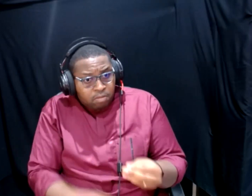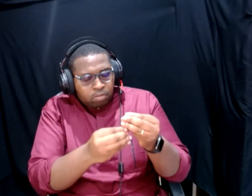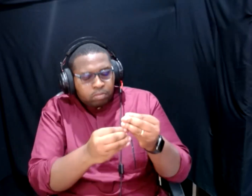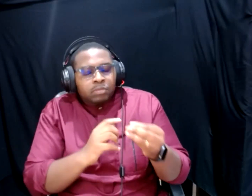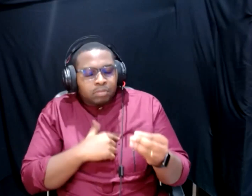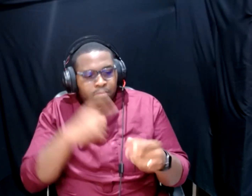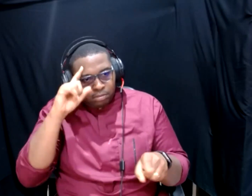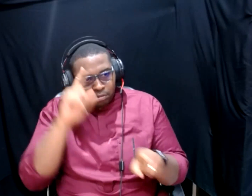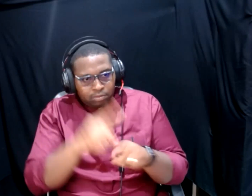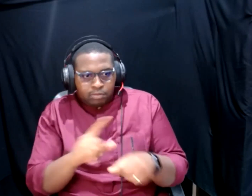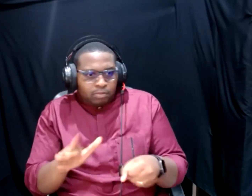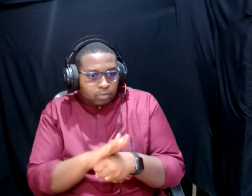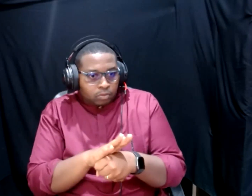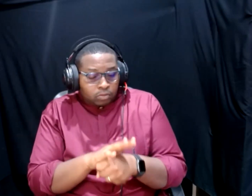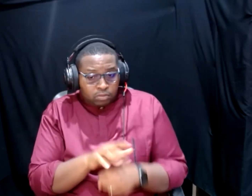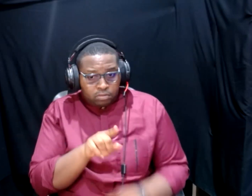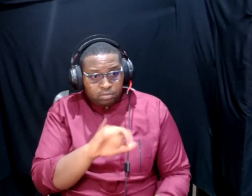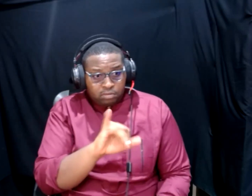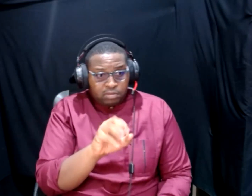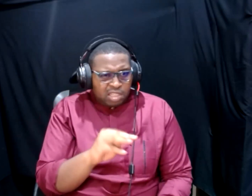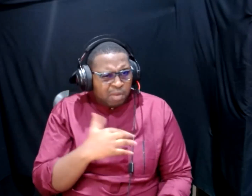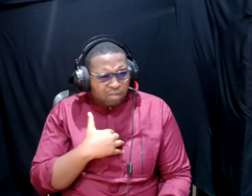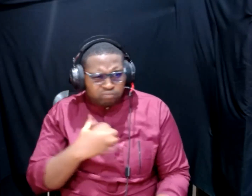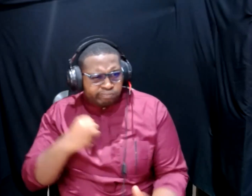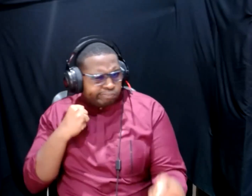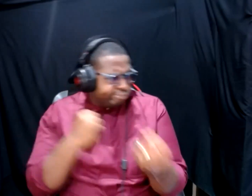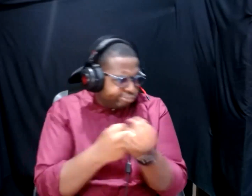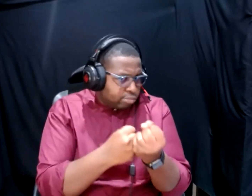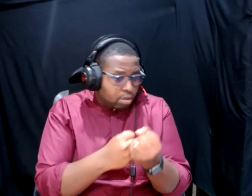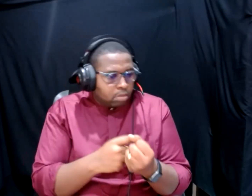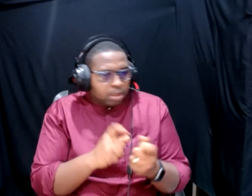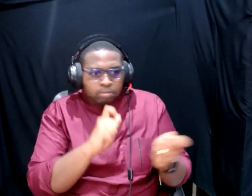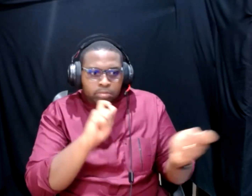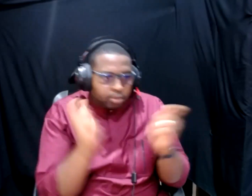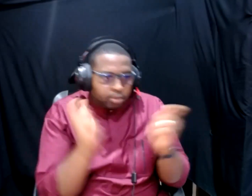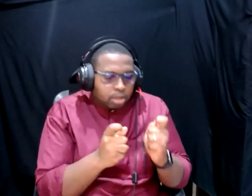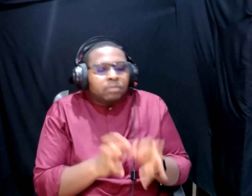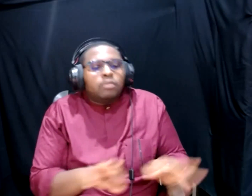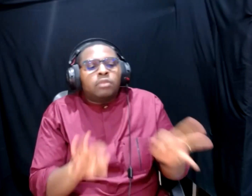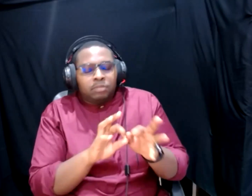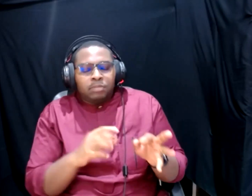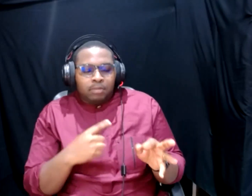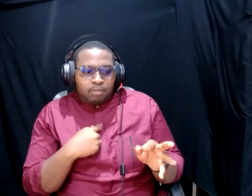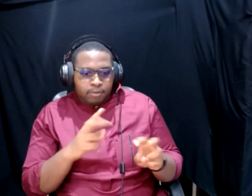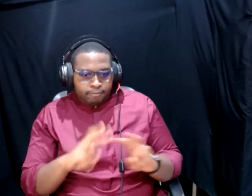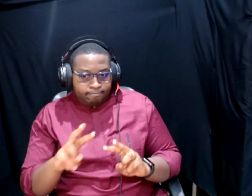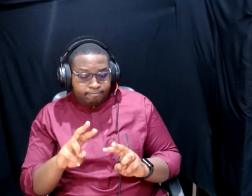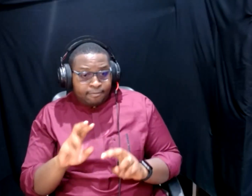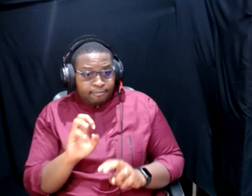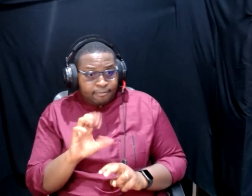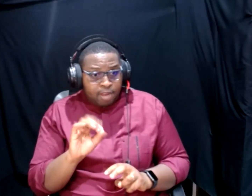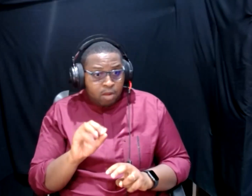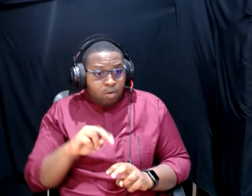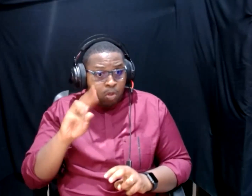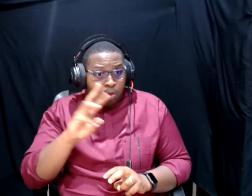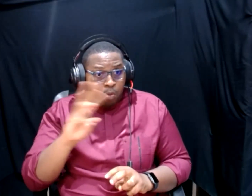am, like Jim, in very strong support of these proposed changes. Both Echo Northwest and Oregon